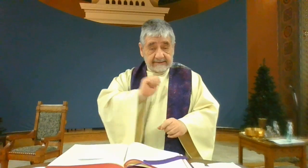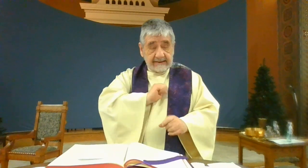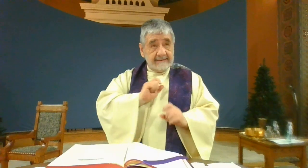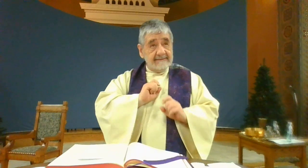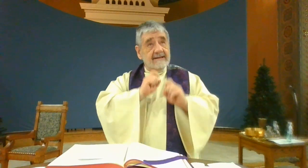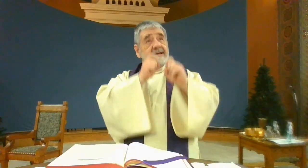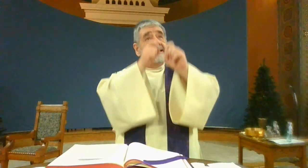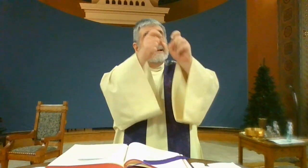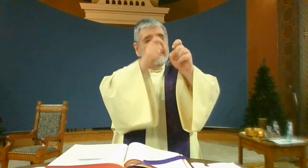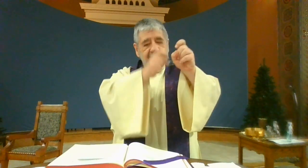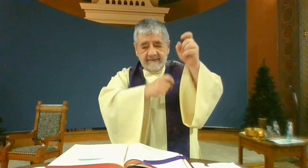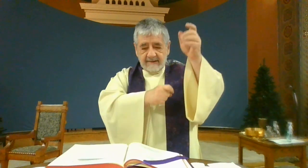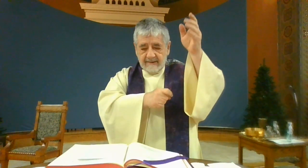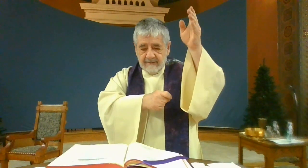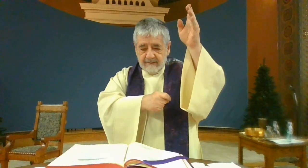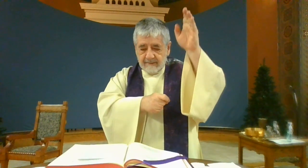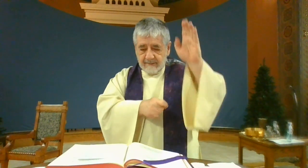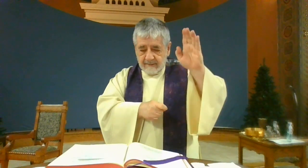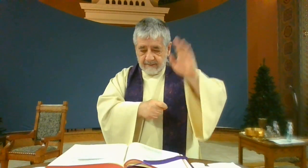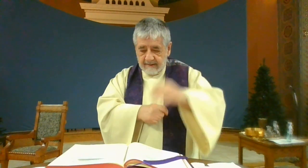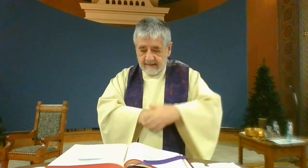To give ourselves to God